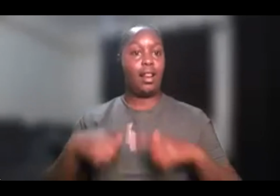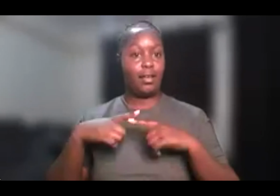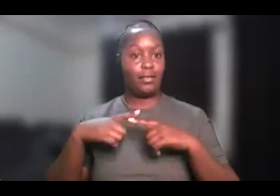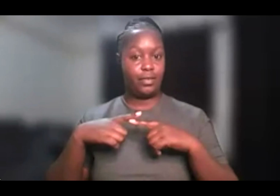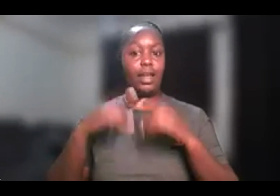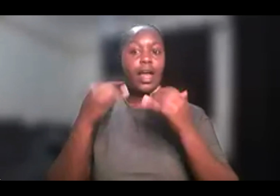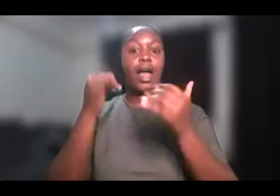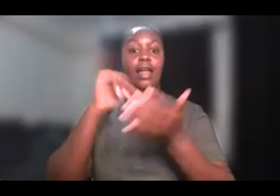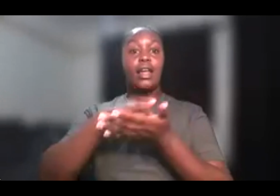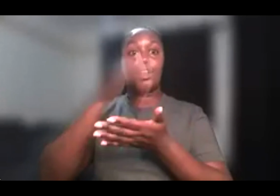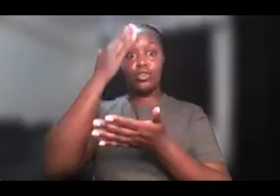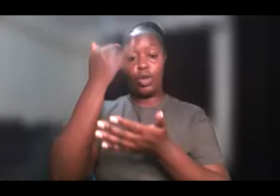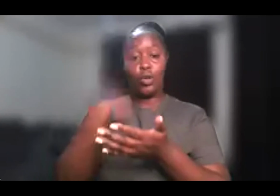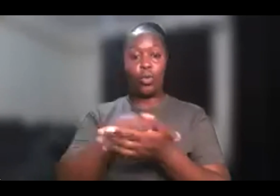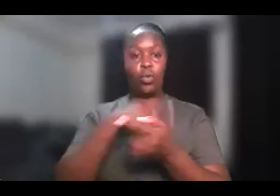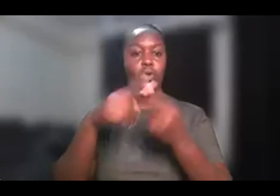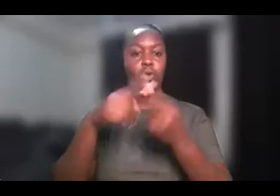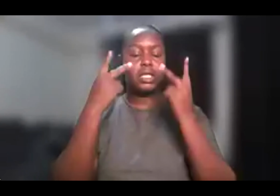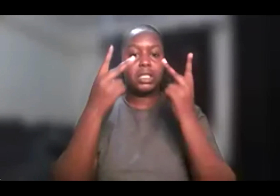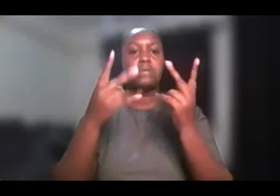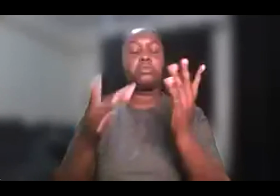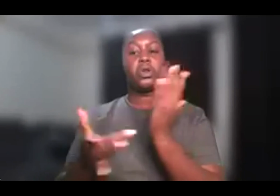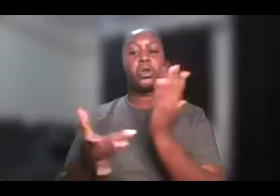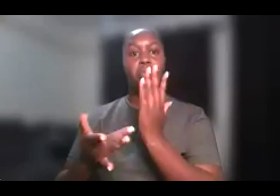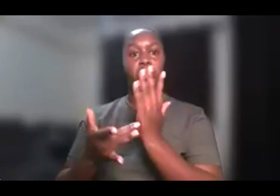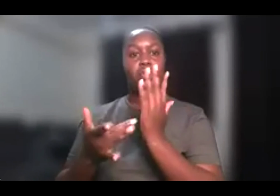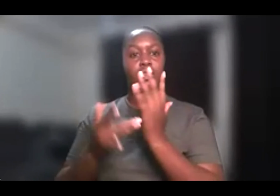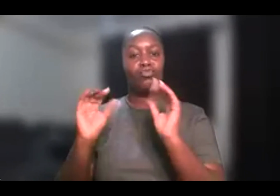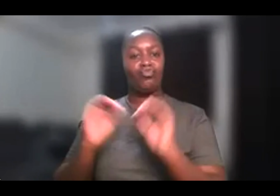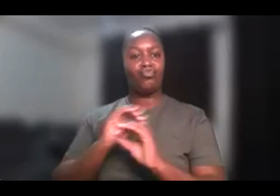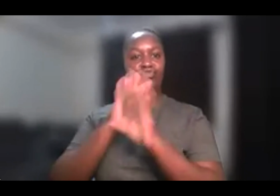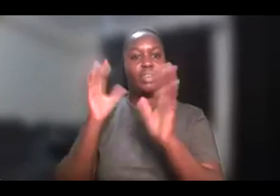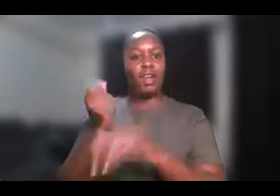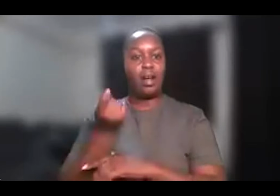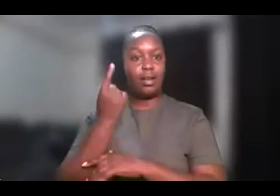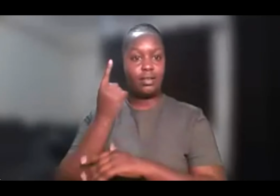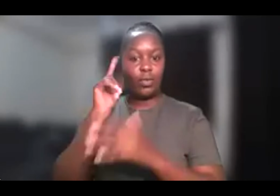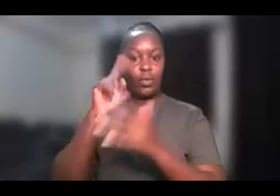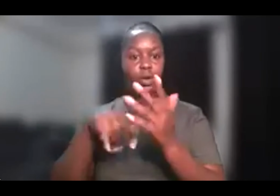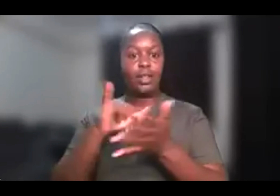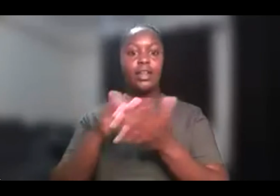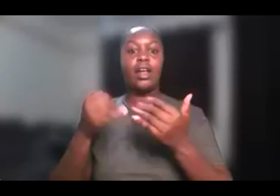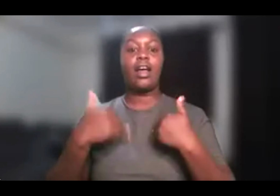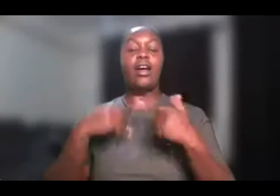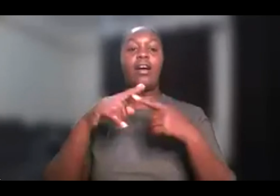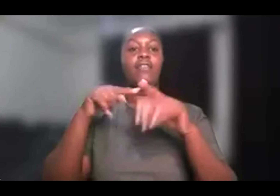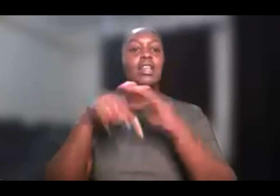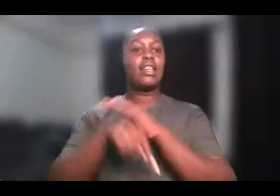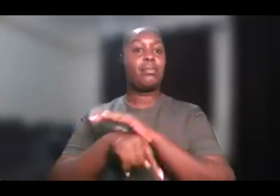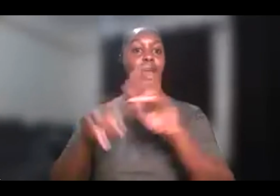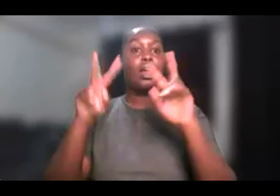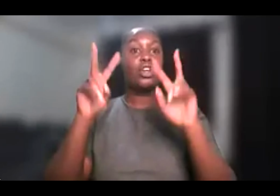but quickly understand that there is a deeper issue. So at first, we explored available